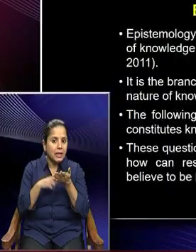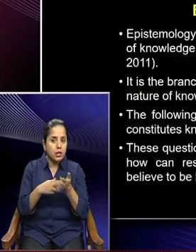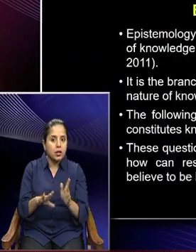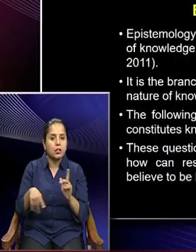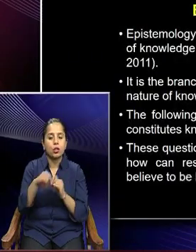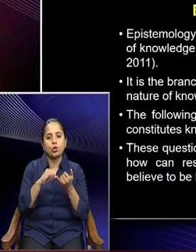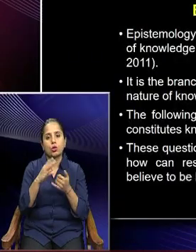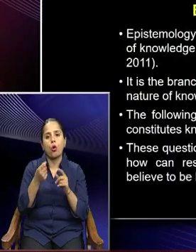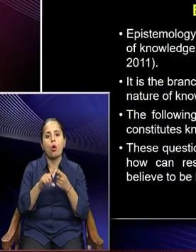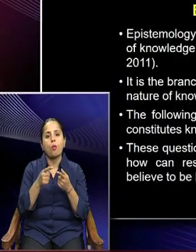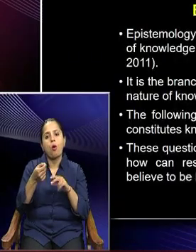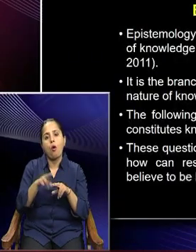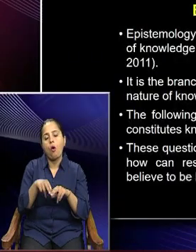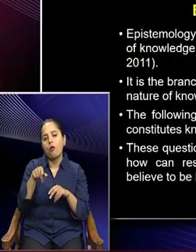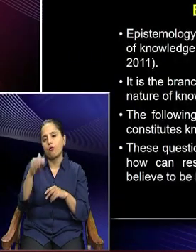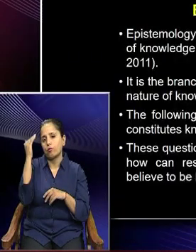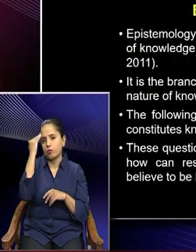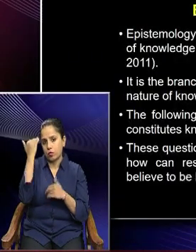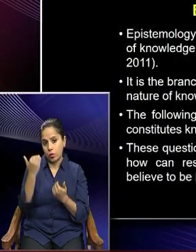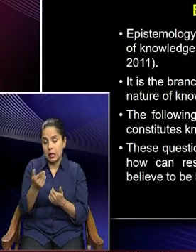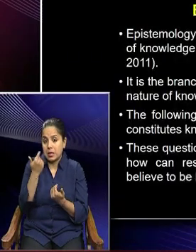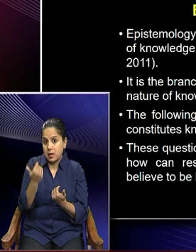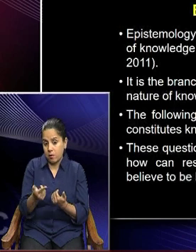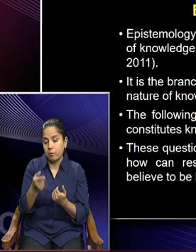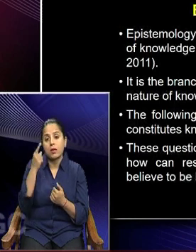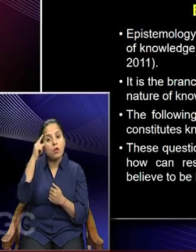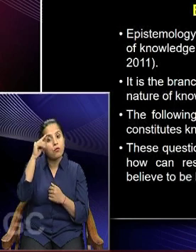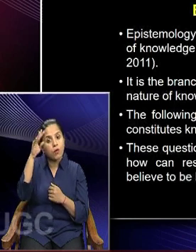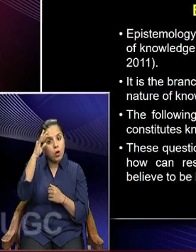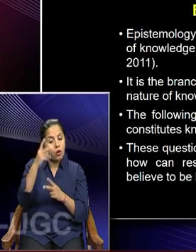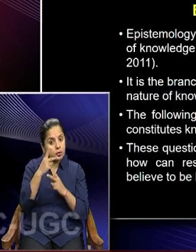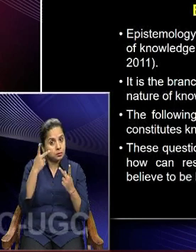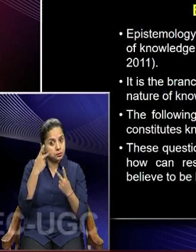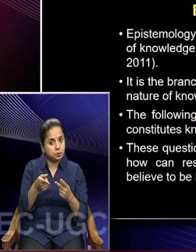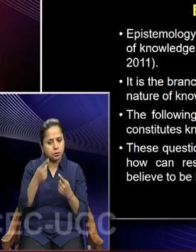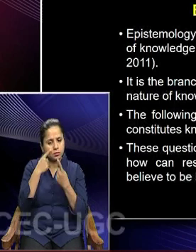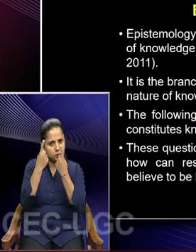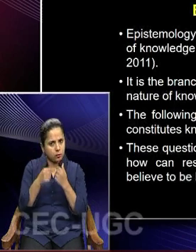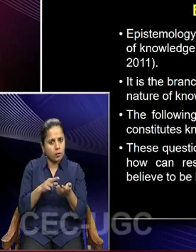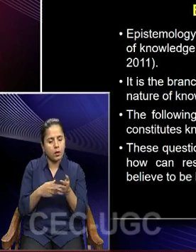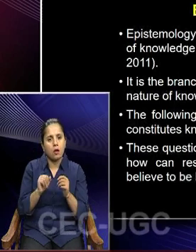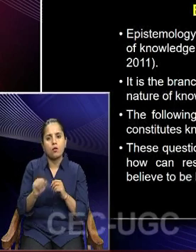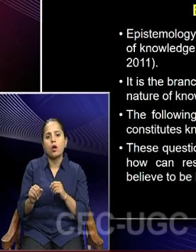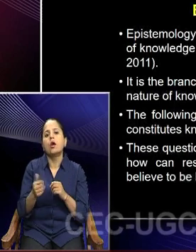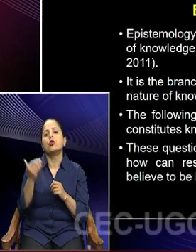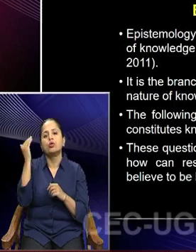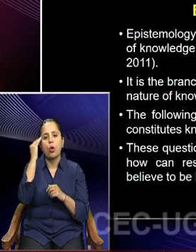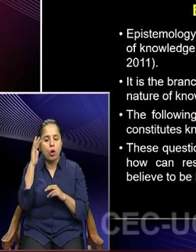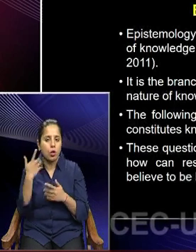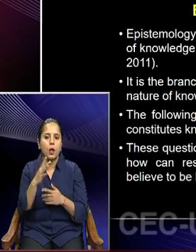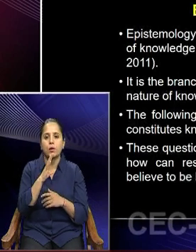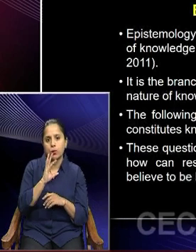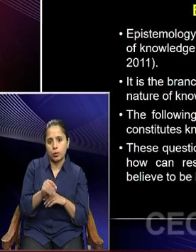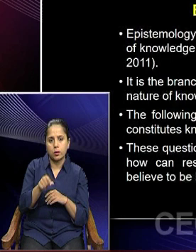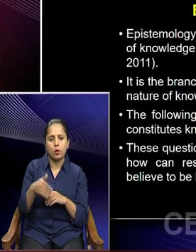of knowledge. It is that branch of philosophy which examines the nature of knowledge and truth. So,